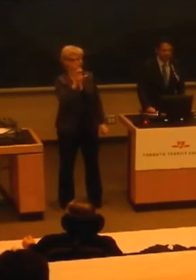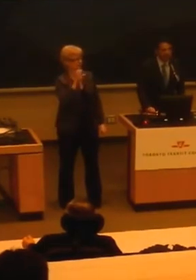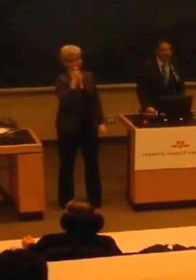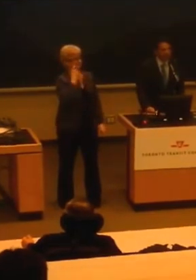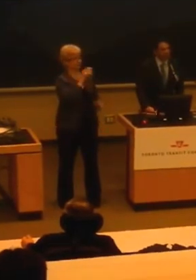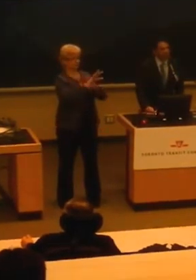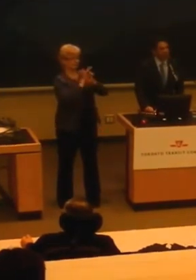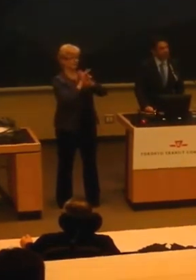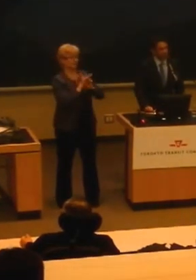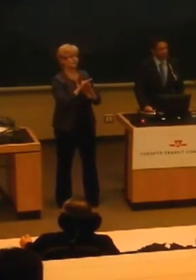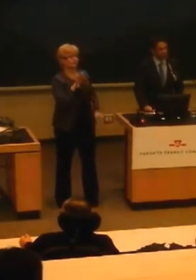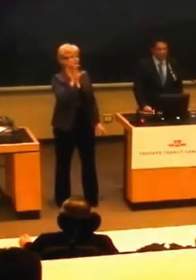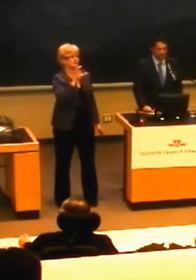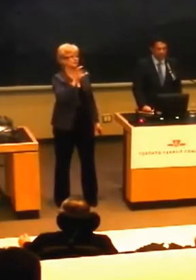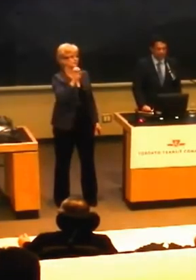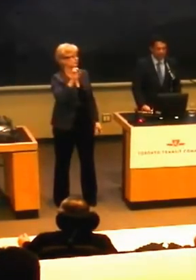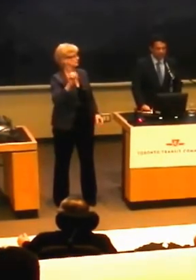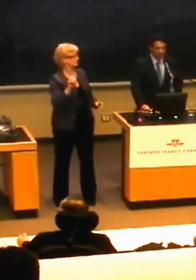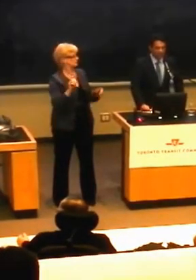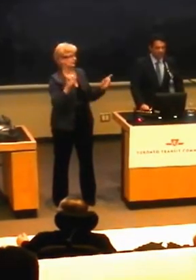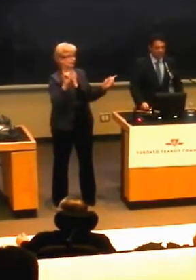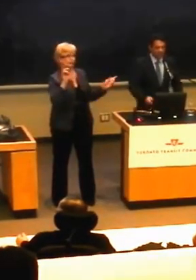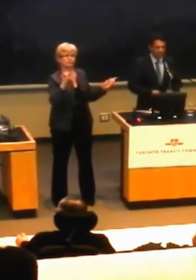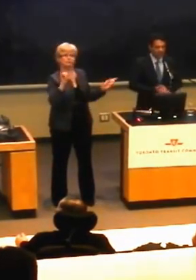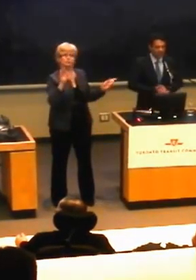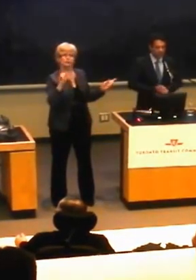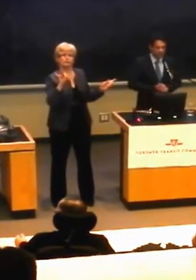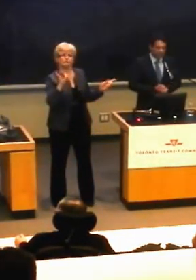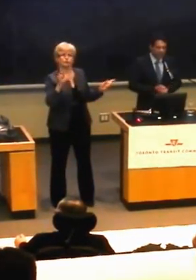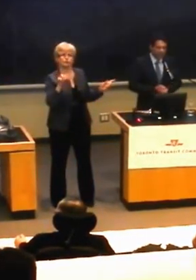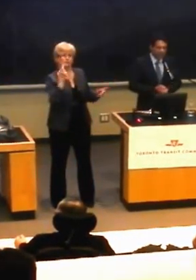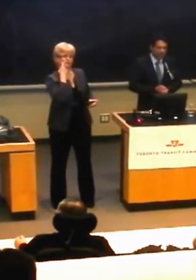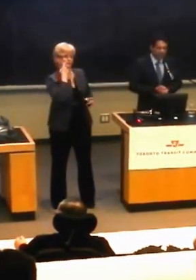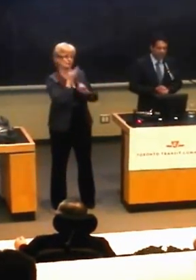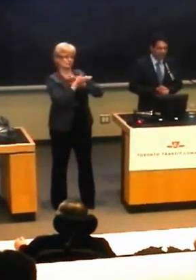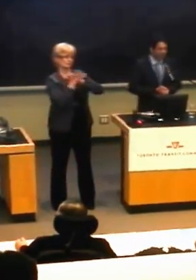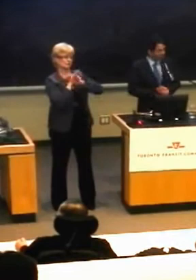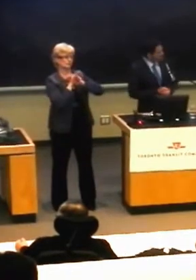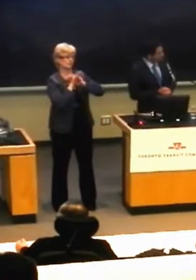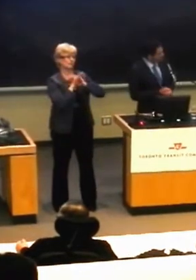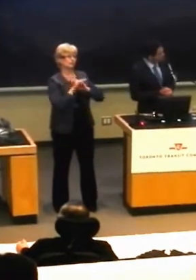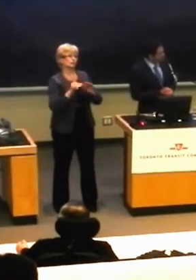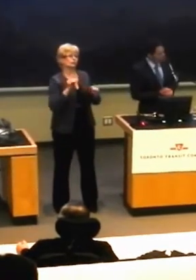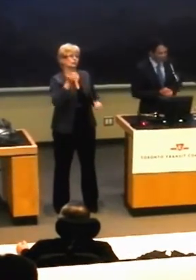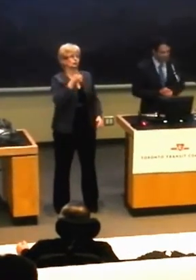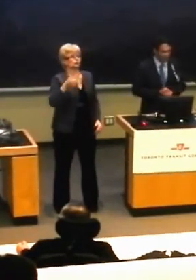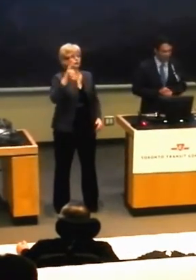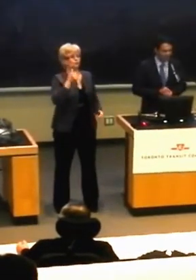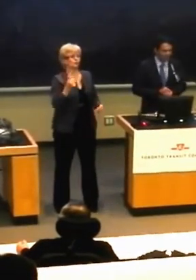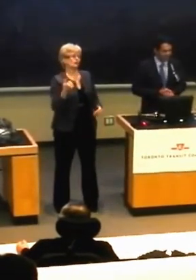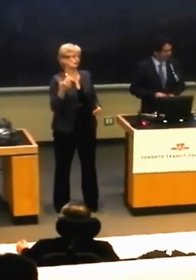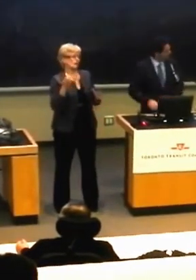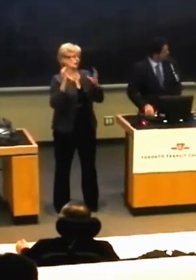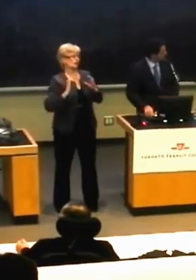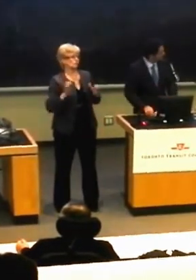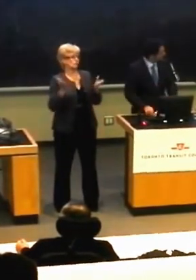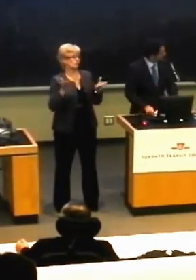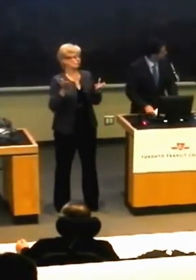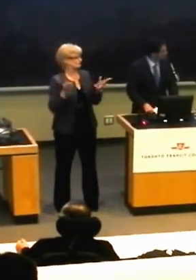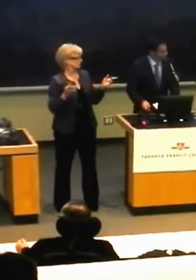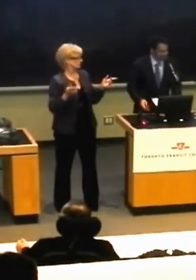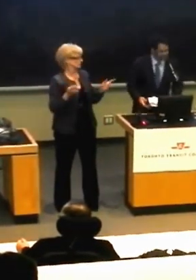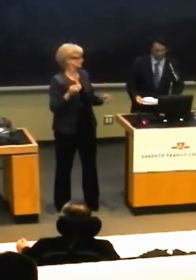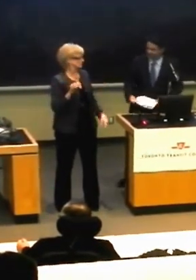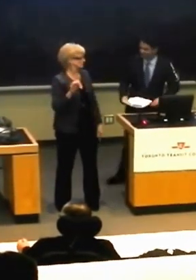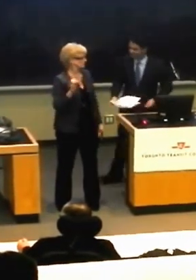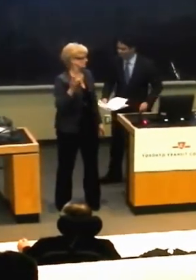recently appointed Chief Executive Officer, Andy Byford, and its recently appointed Chief Customer Officer, Chris Upfold. All right, so Andy,